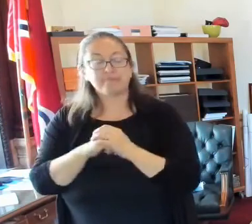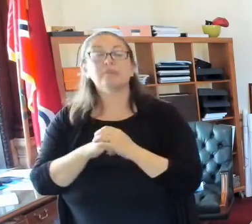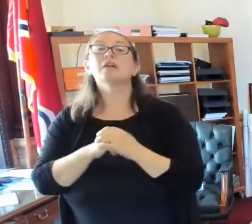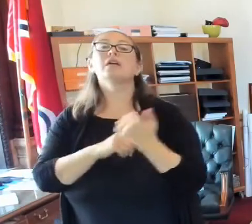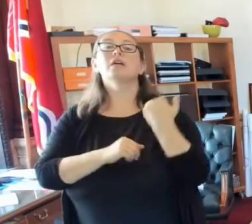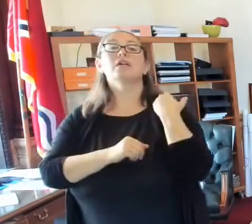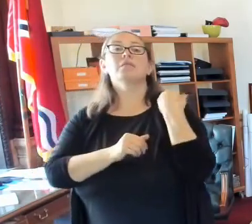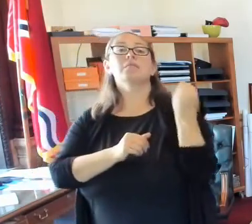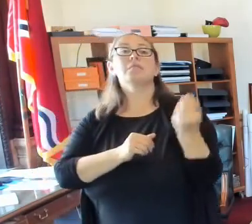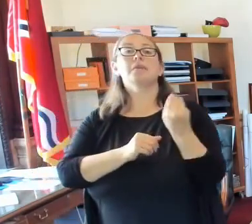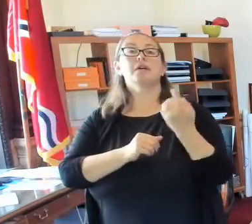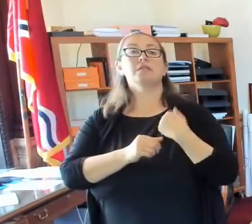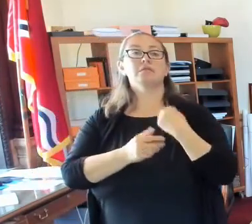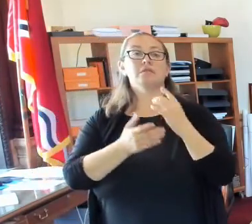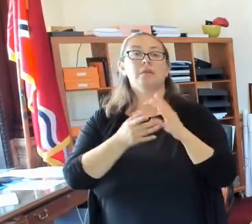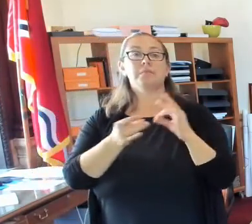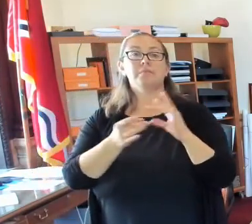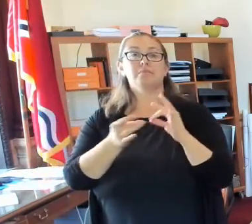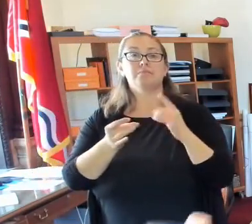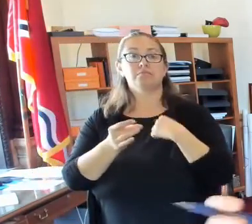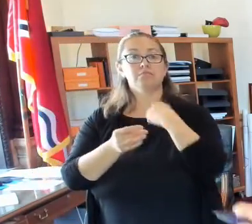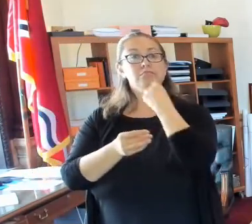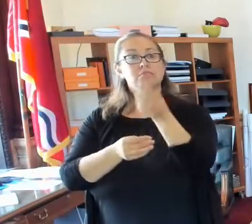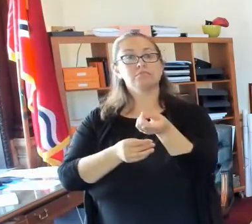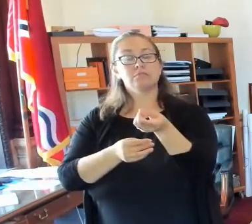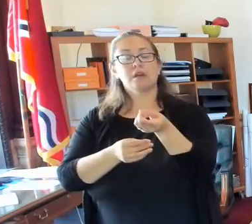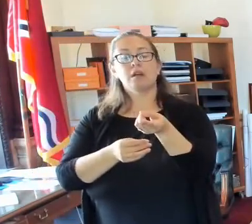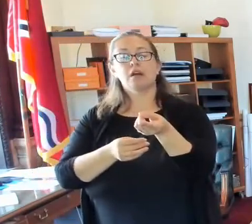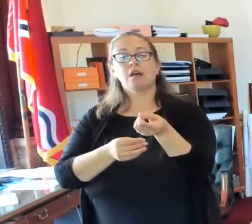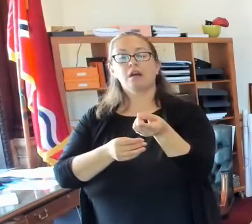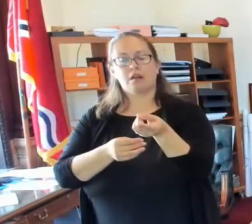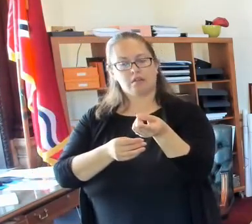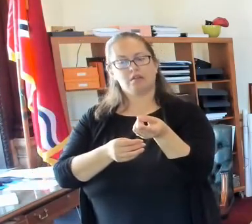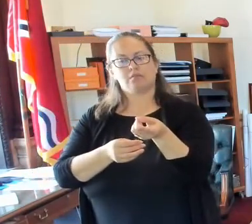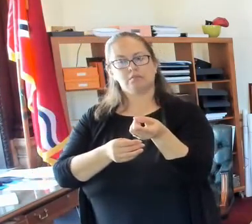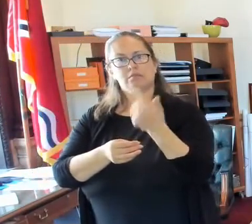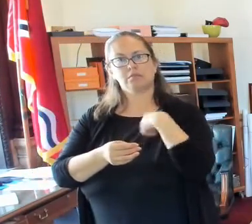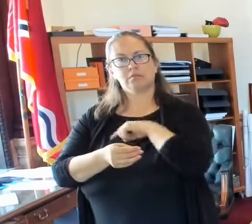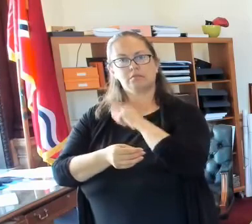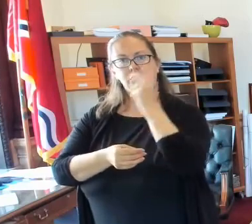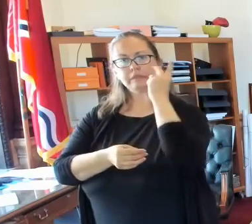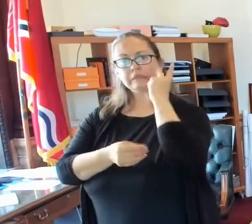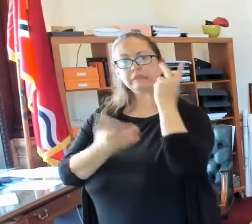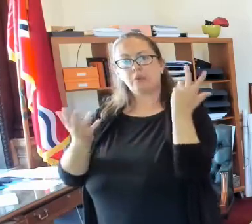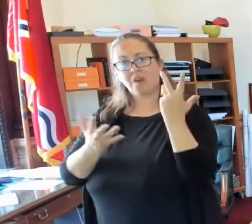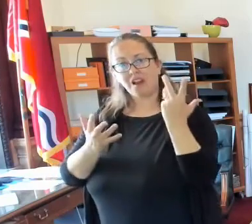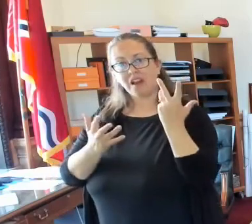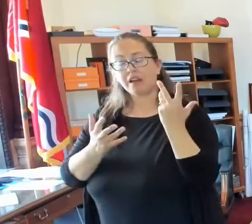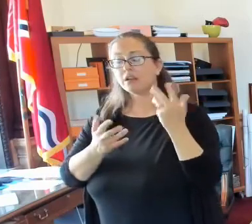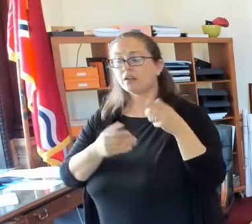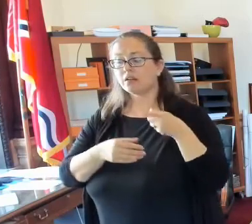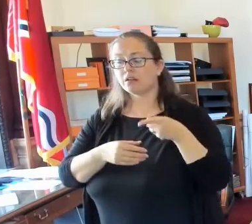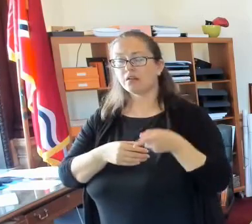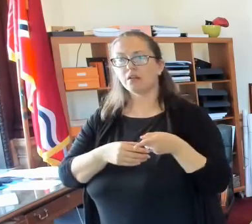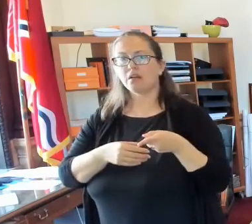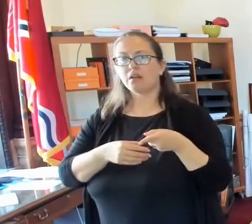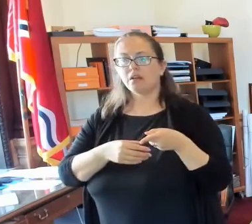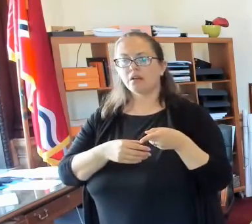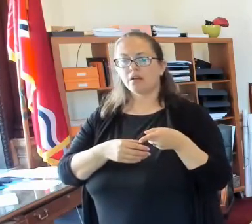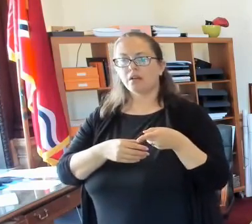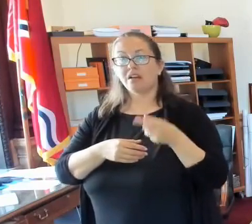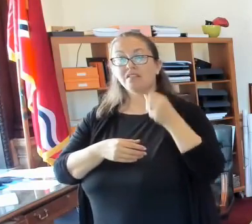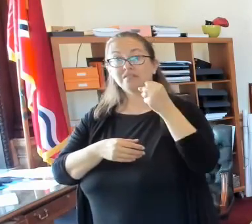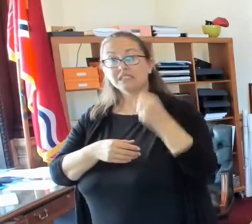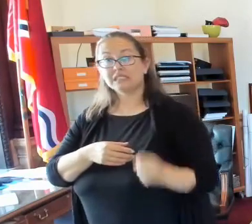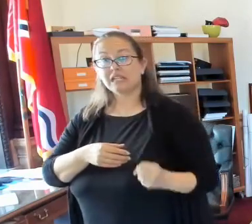Monday that what we have seen here is a real uptick in the number of cases in